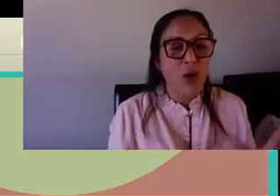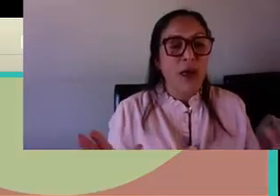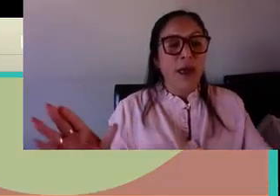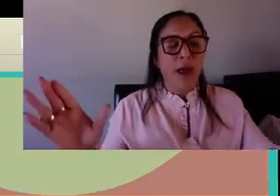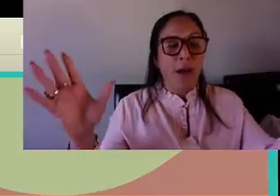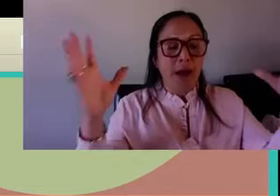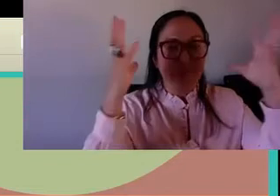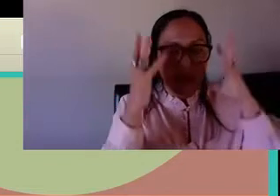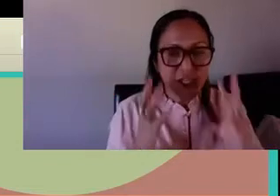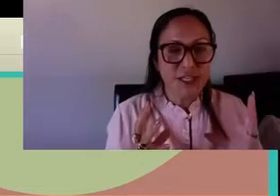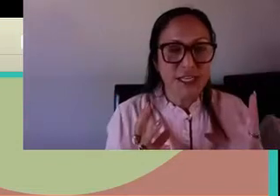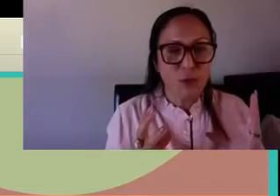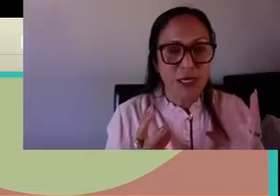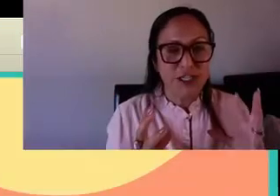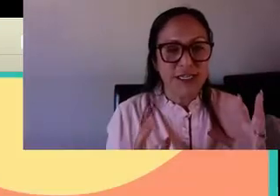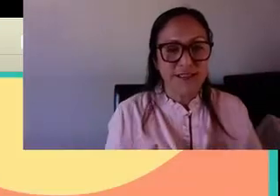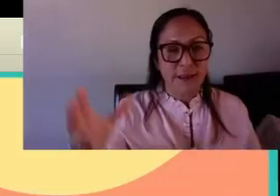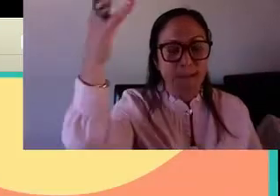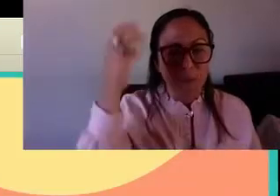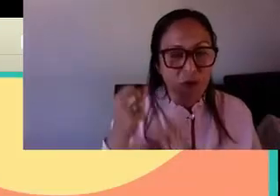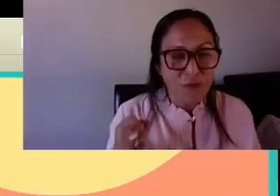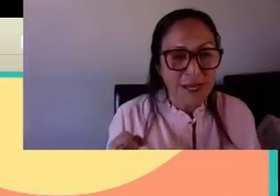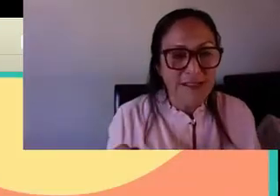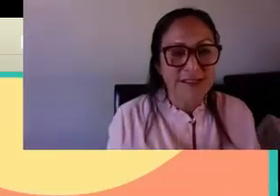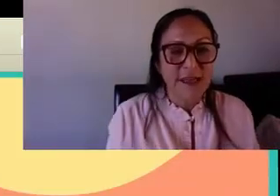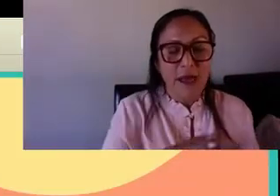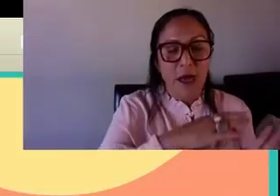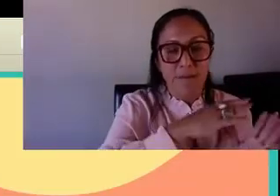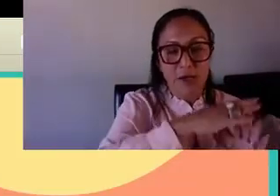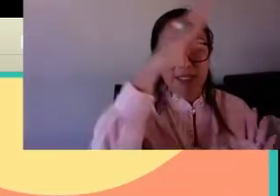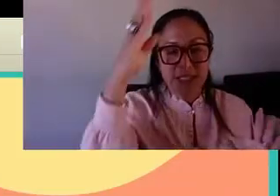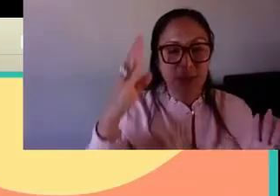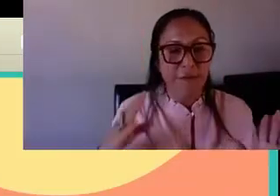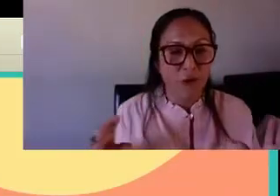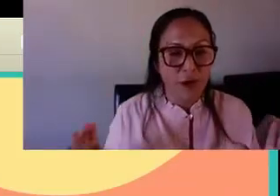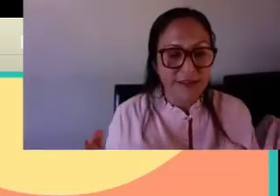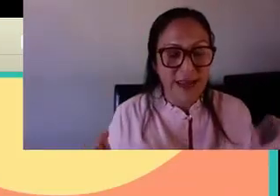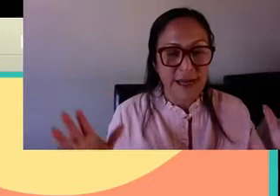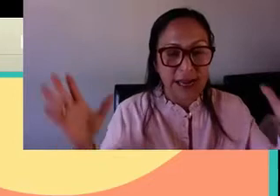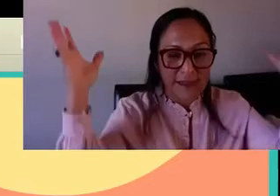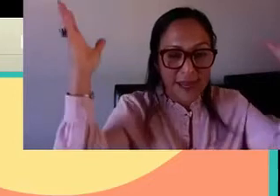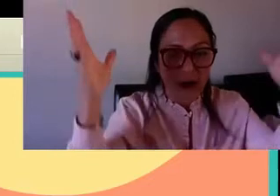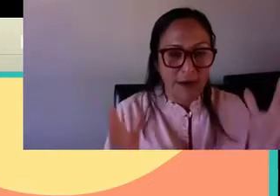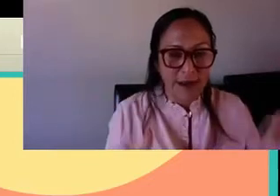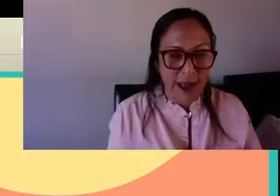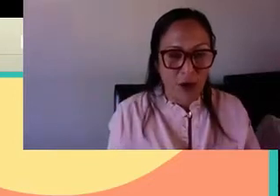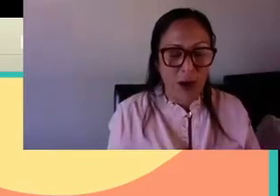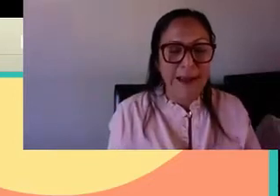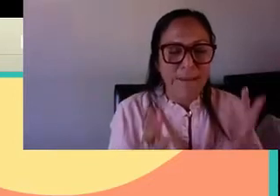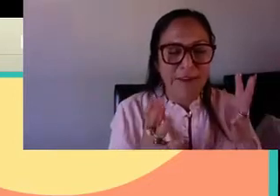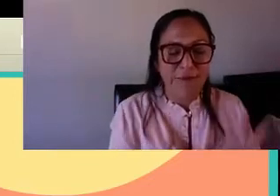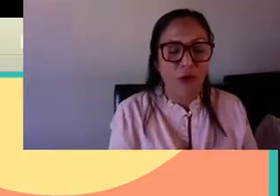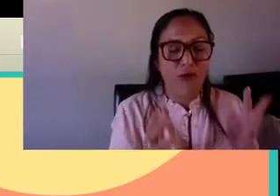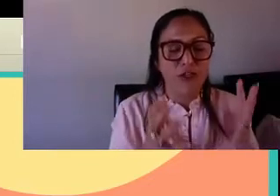So facial expressions, movements, music to my voice, and in the here and now,